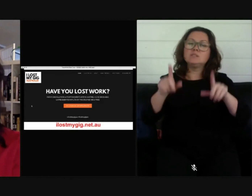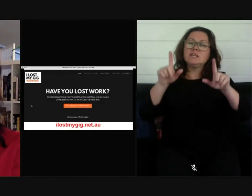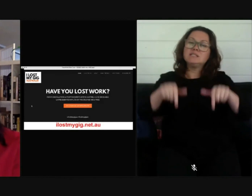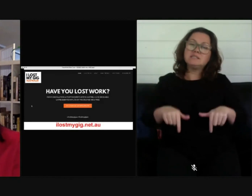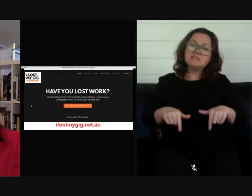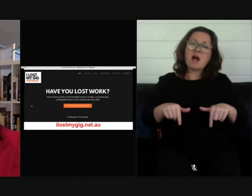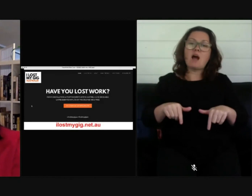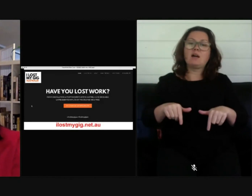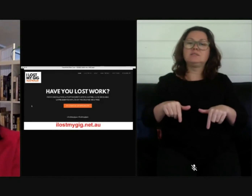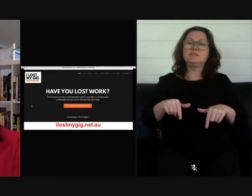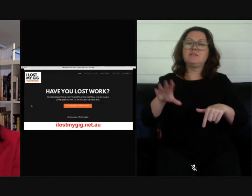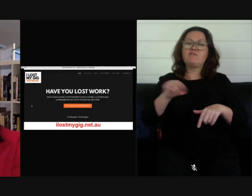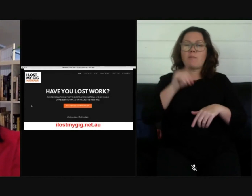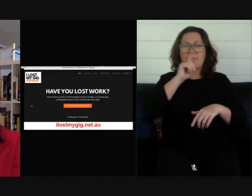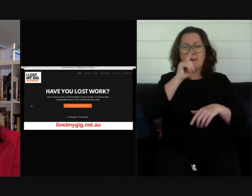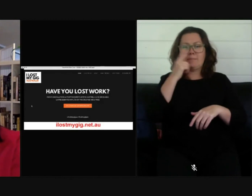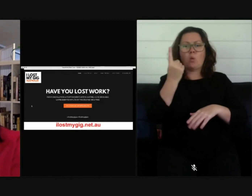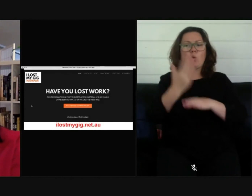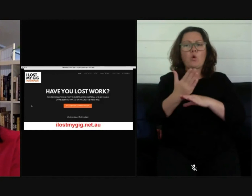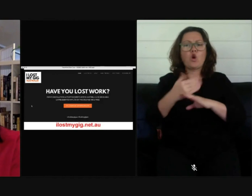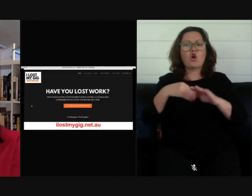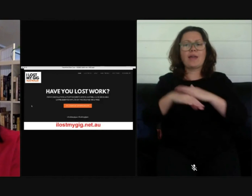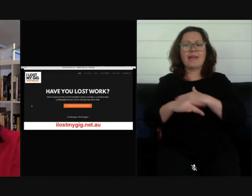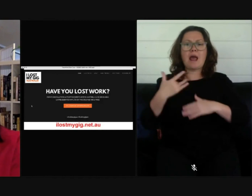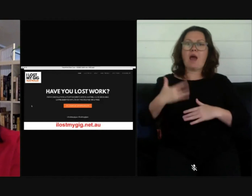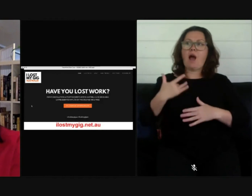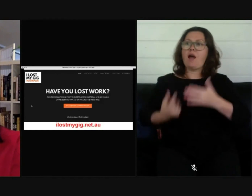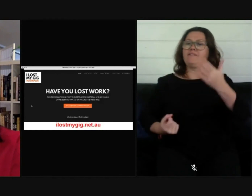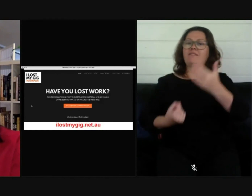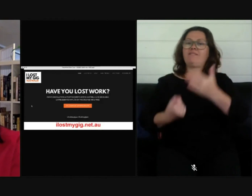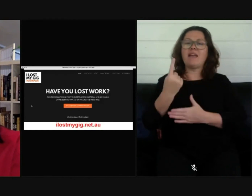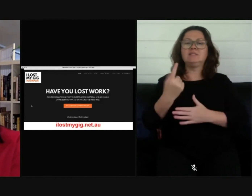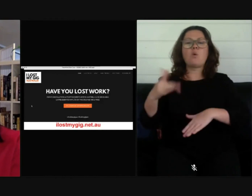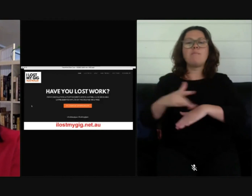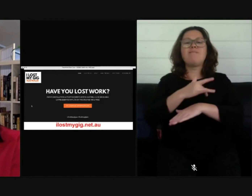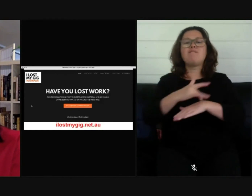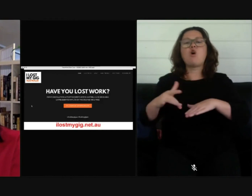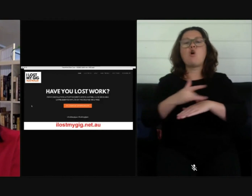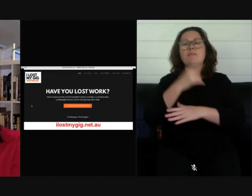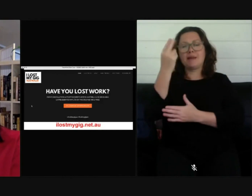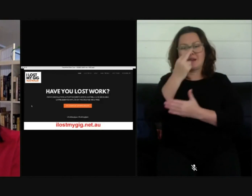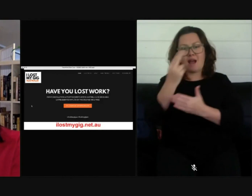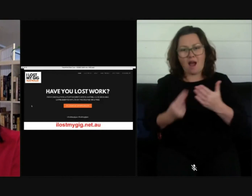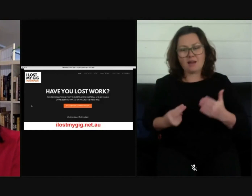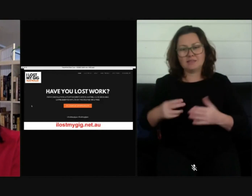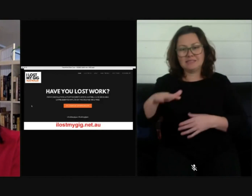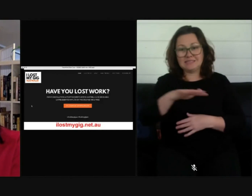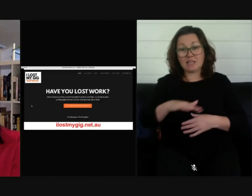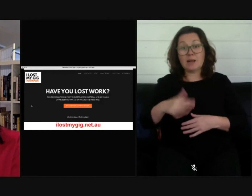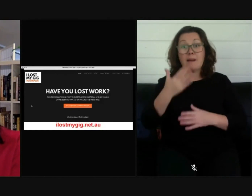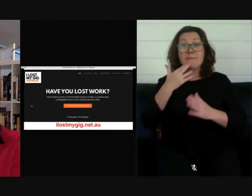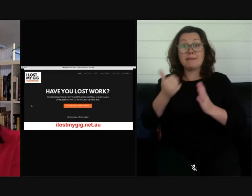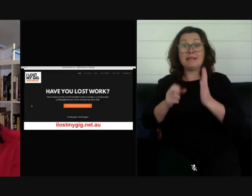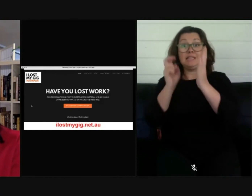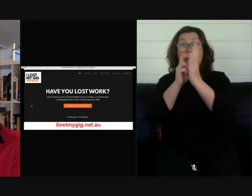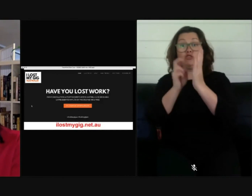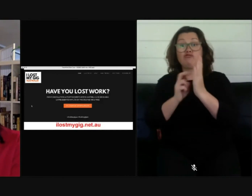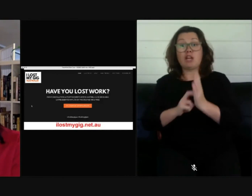but do please go and register any gigs that you have lost as a part of this process,